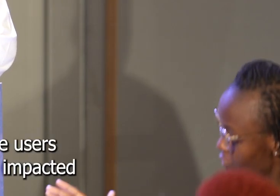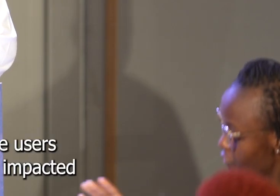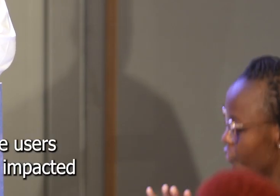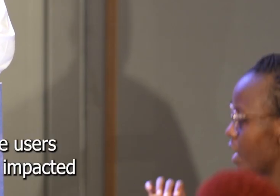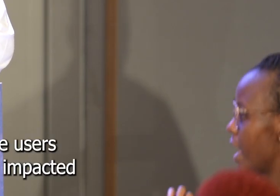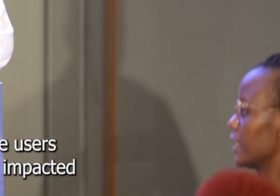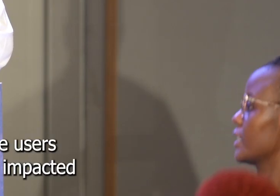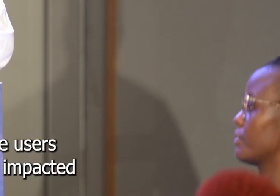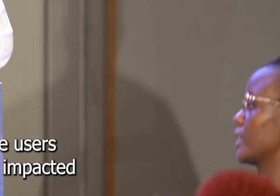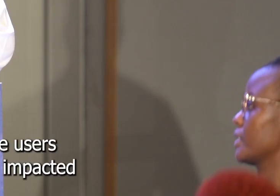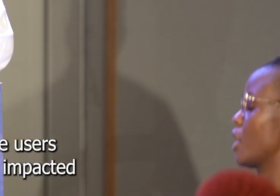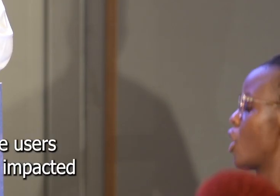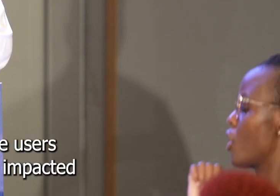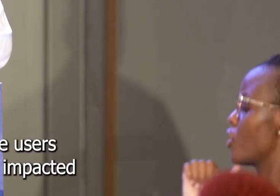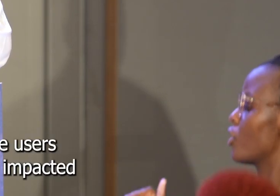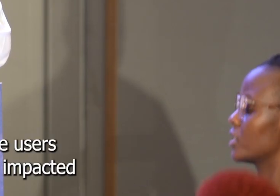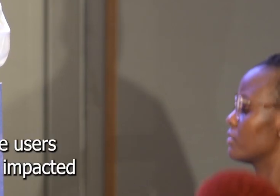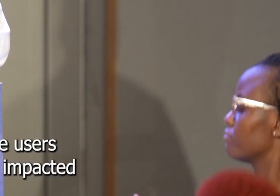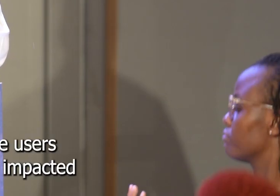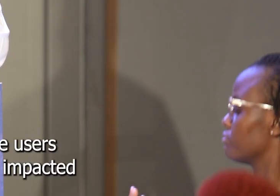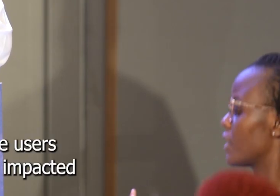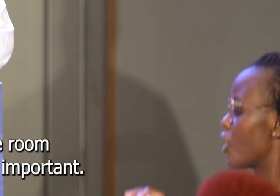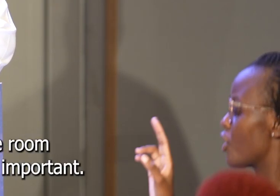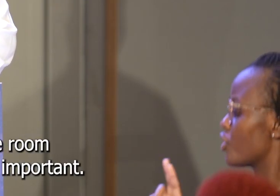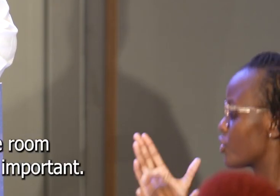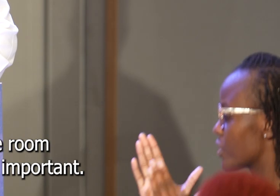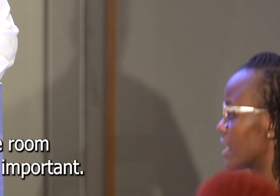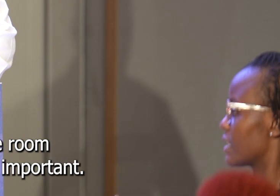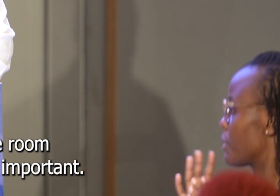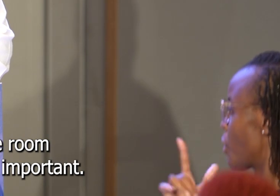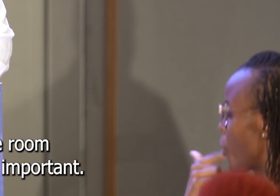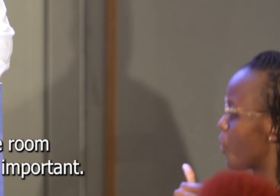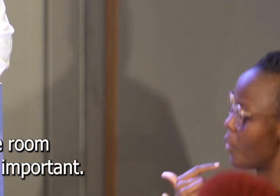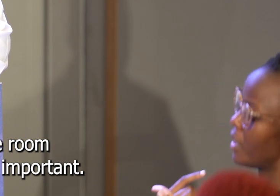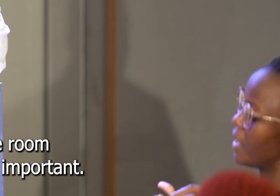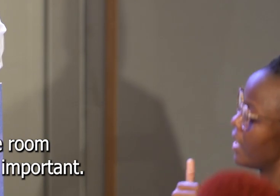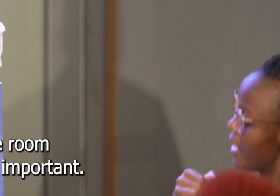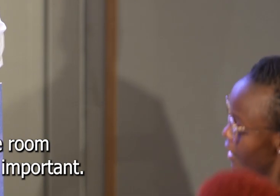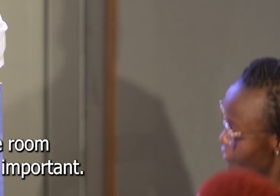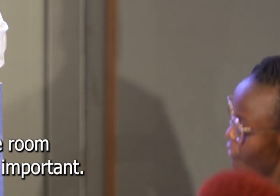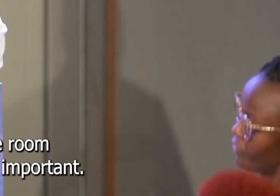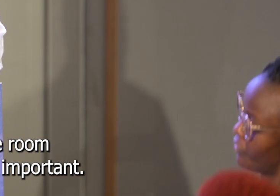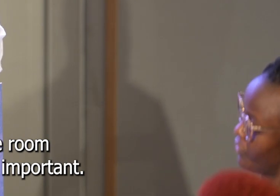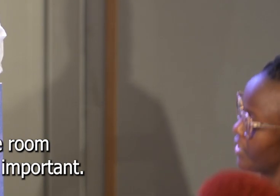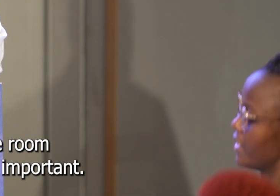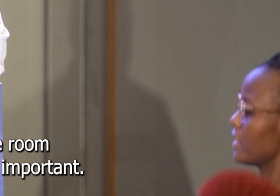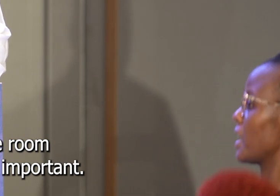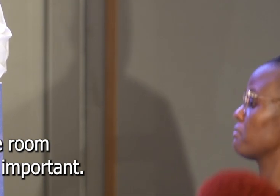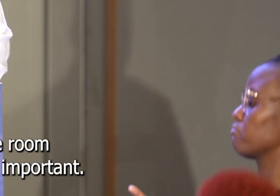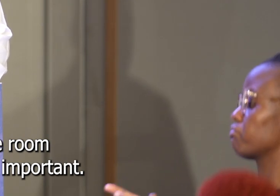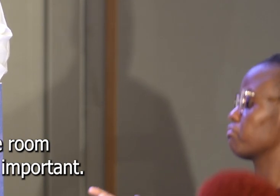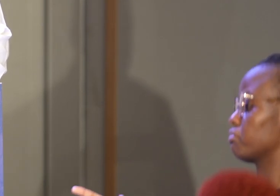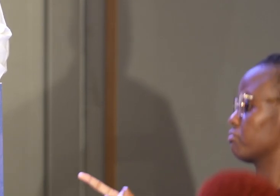only have the users or the people who are directly impacted by these instruments in the room. Having them in the room